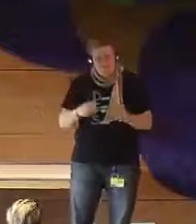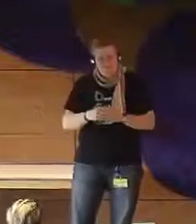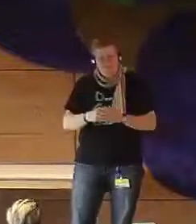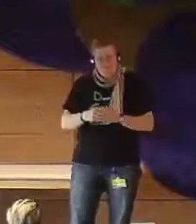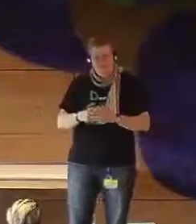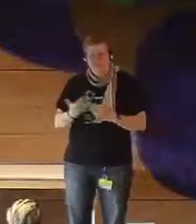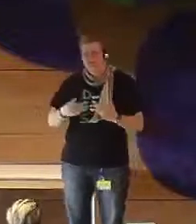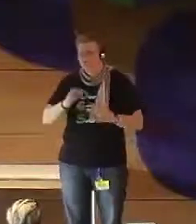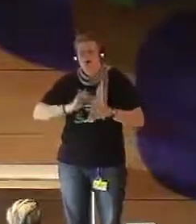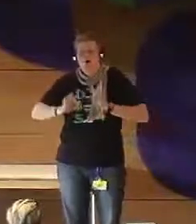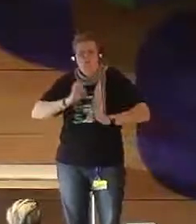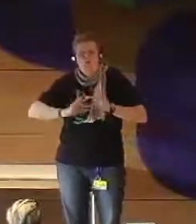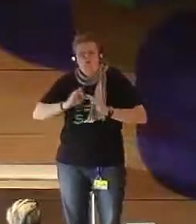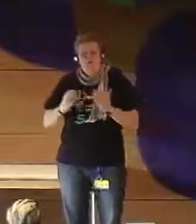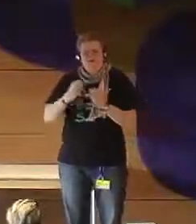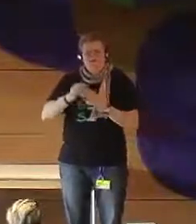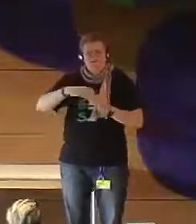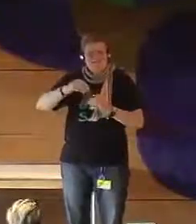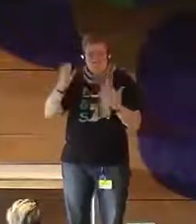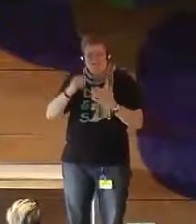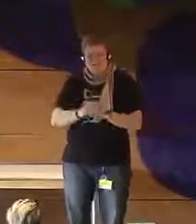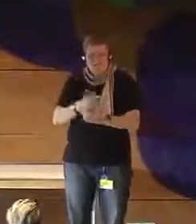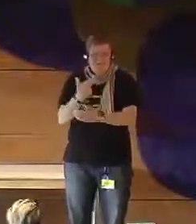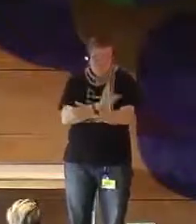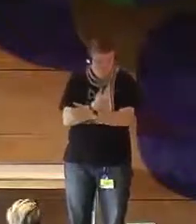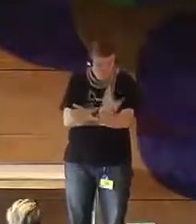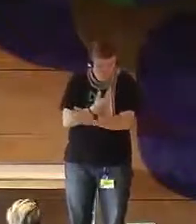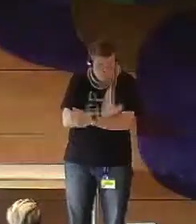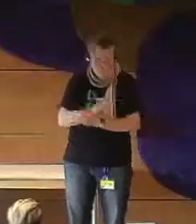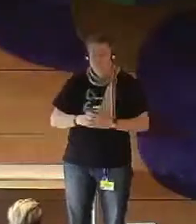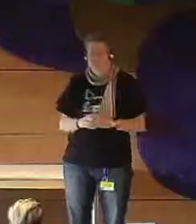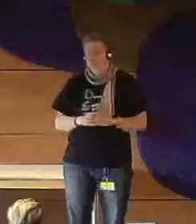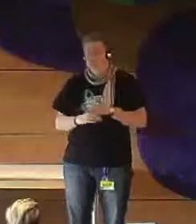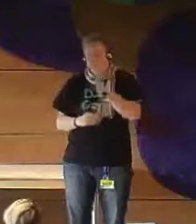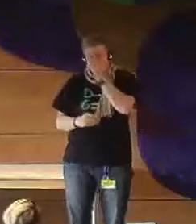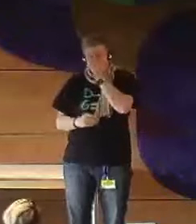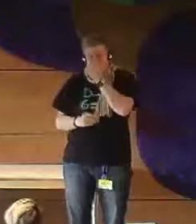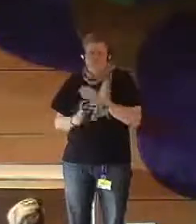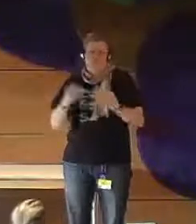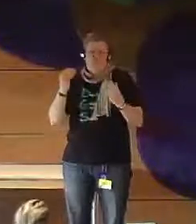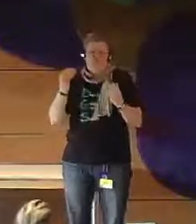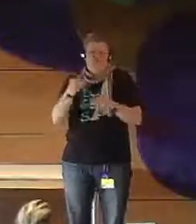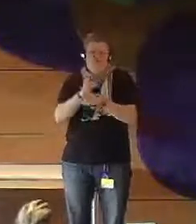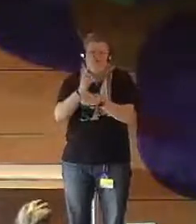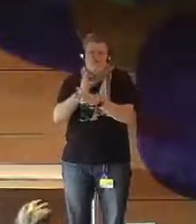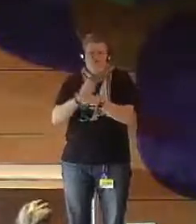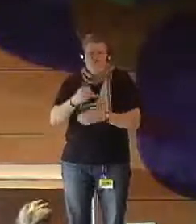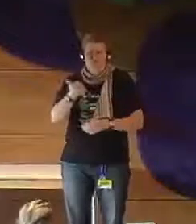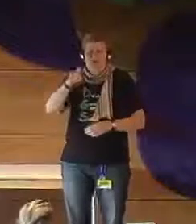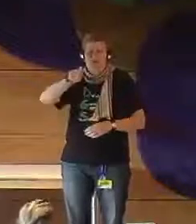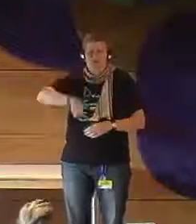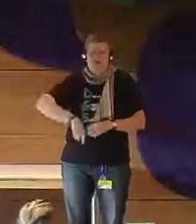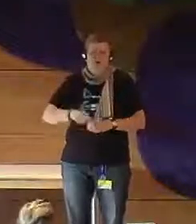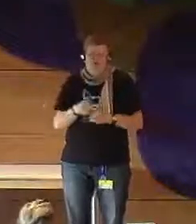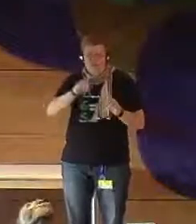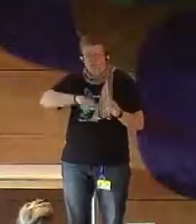So there are injections. So the standard is a monthly injection given into the muscle, either into